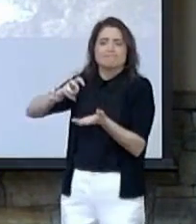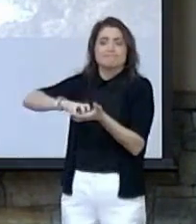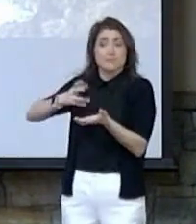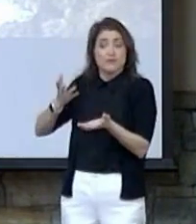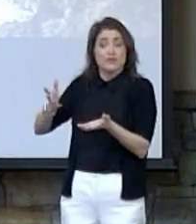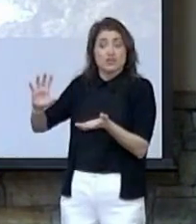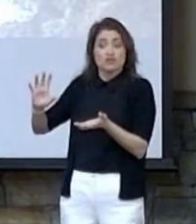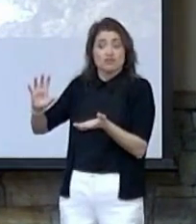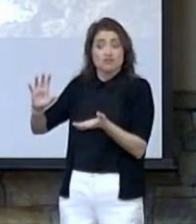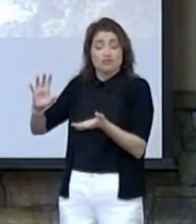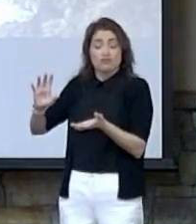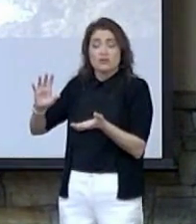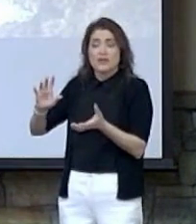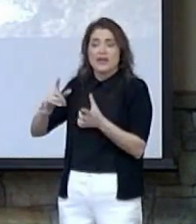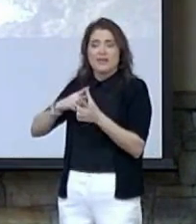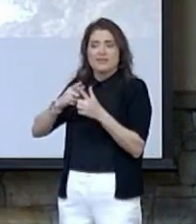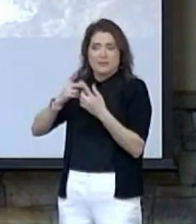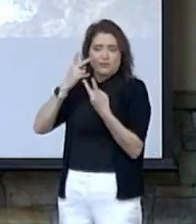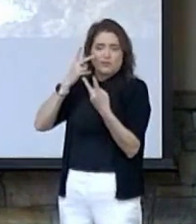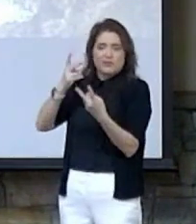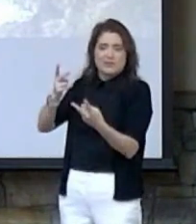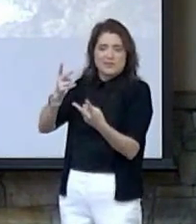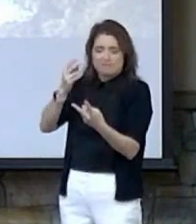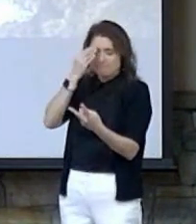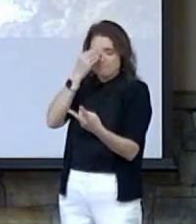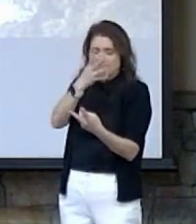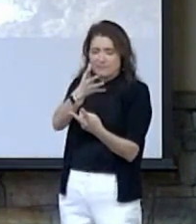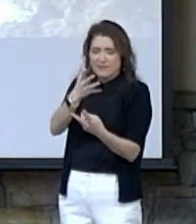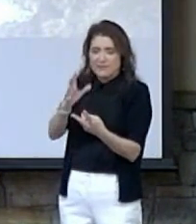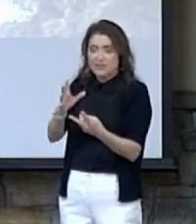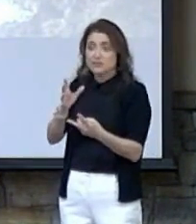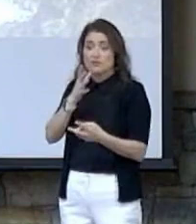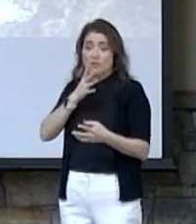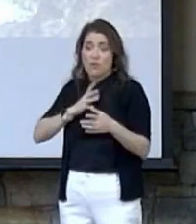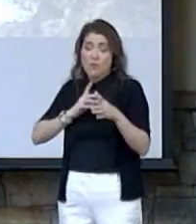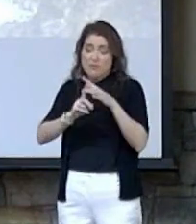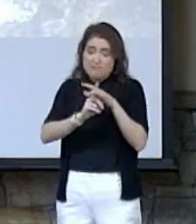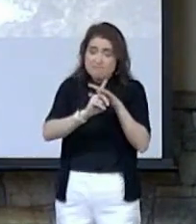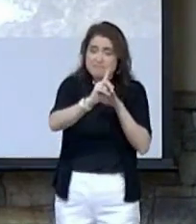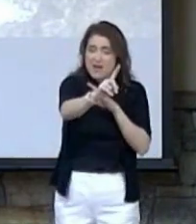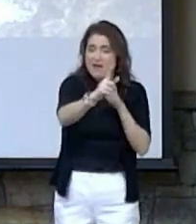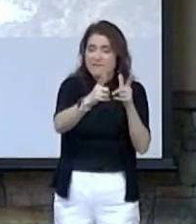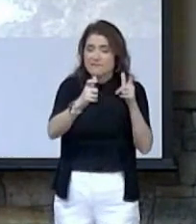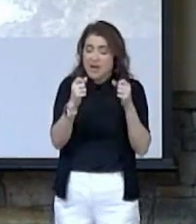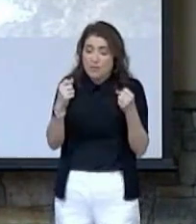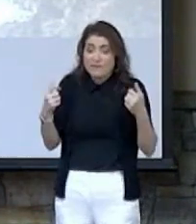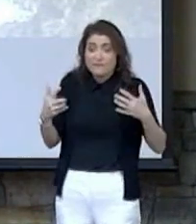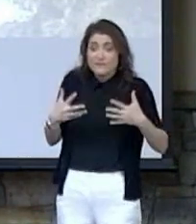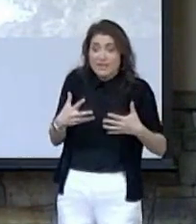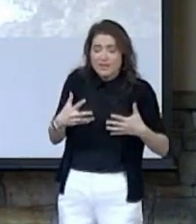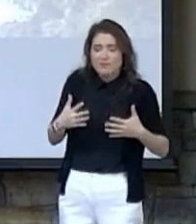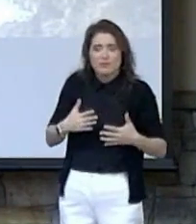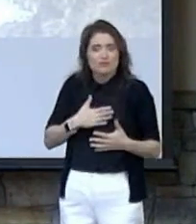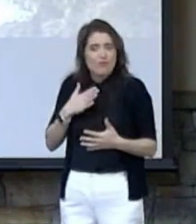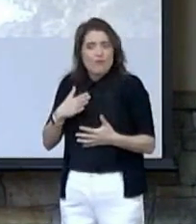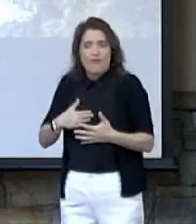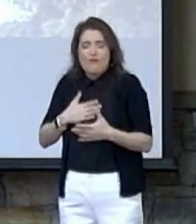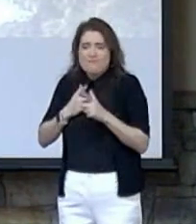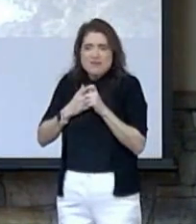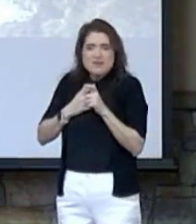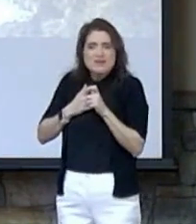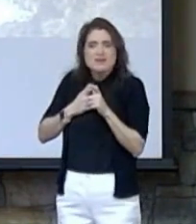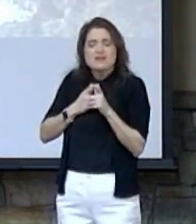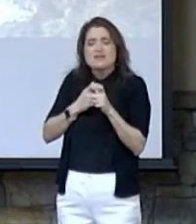will see him. See, I have told you.' So they departed quickly from the tomb with fear and great joy and ran to tell